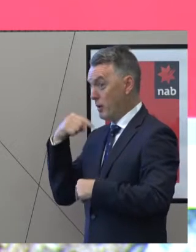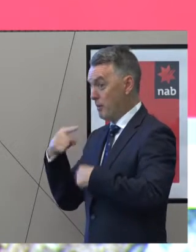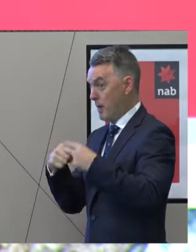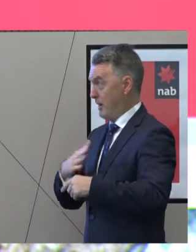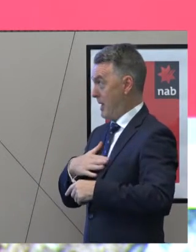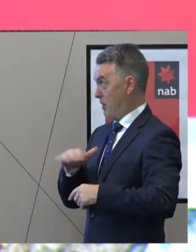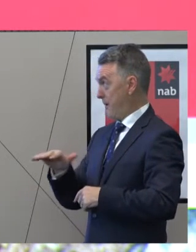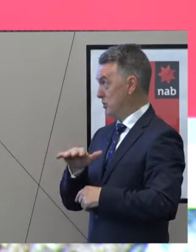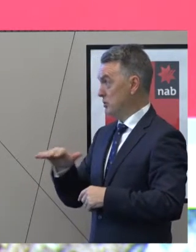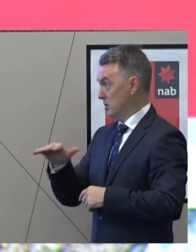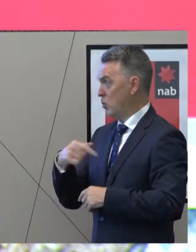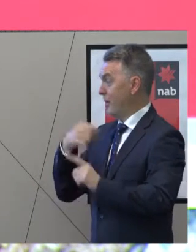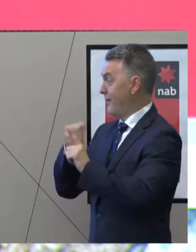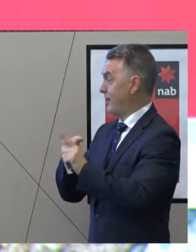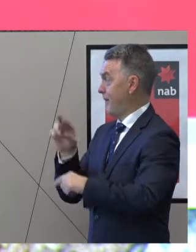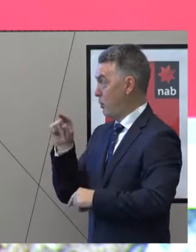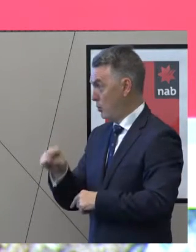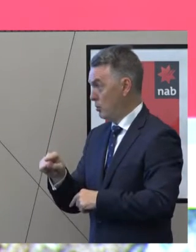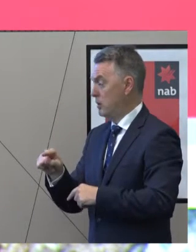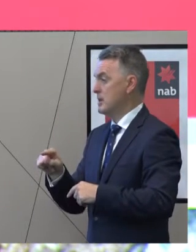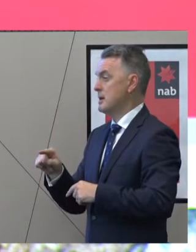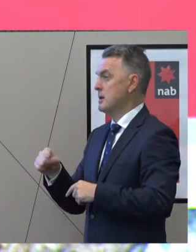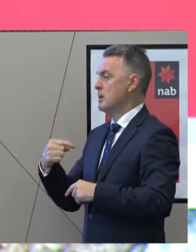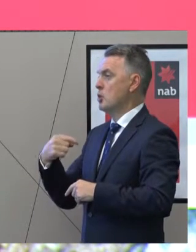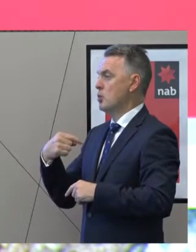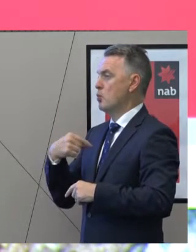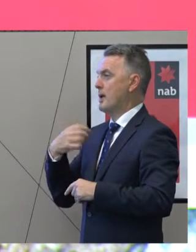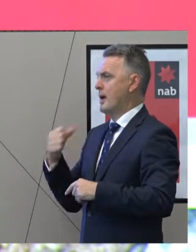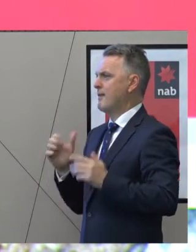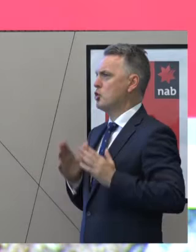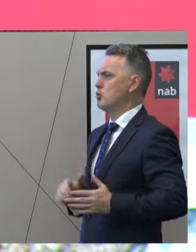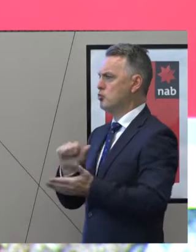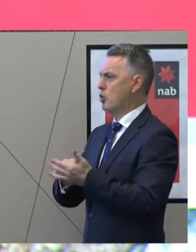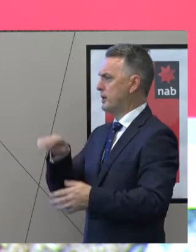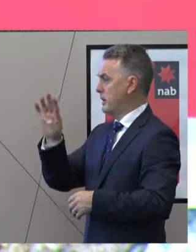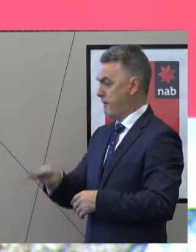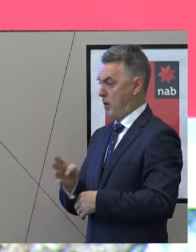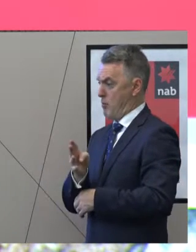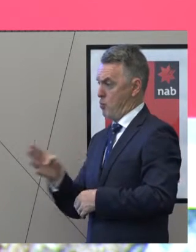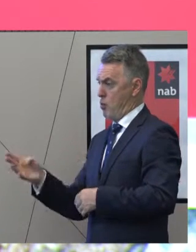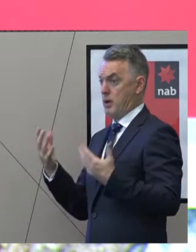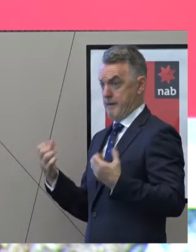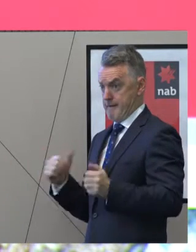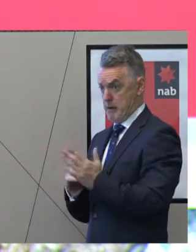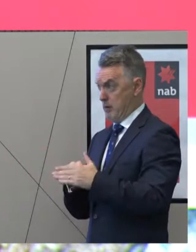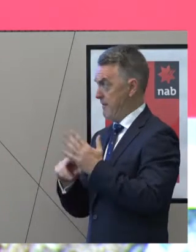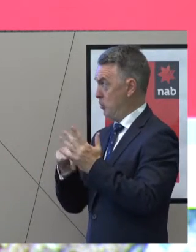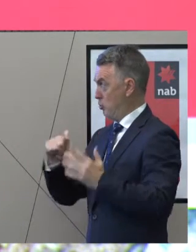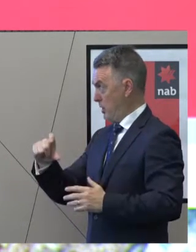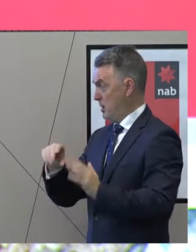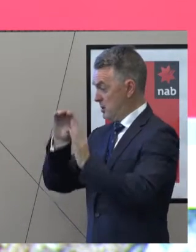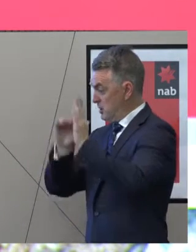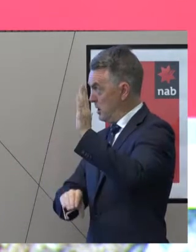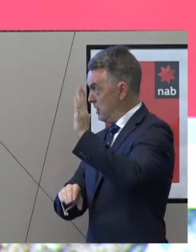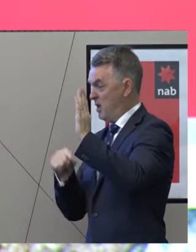and that we've been advocating is we have a human rights framework now in Victoria with the Charter that